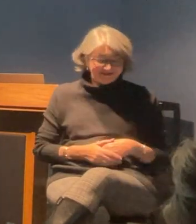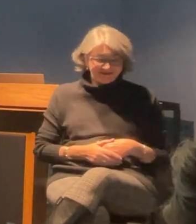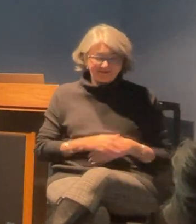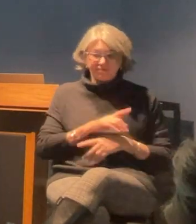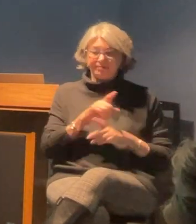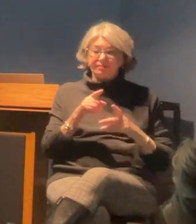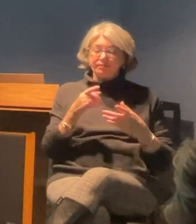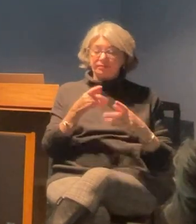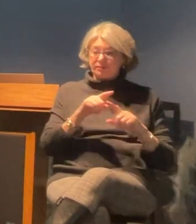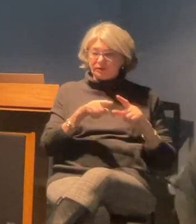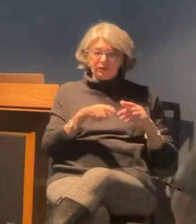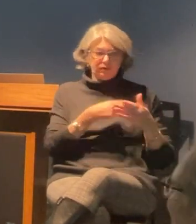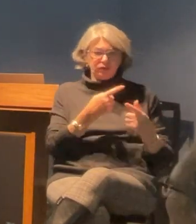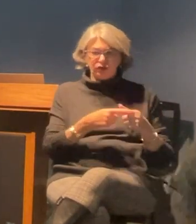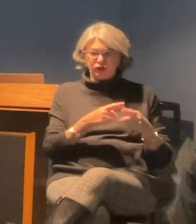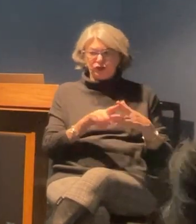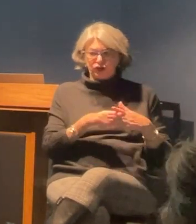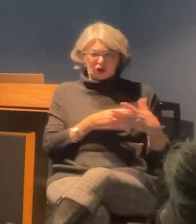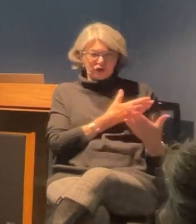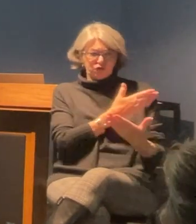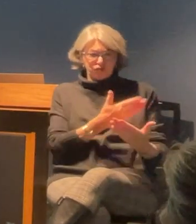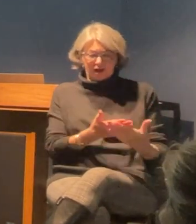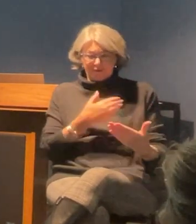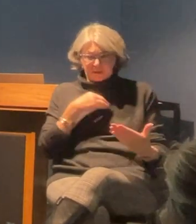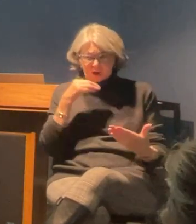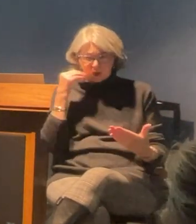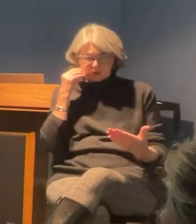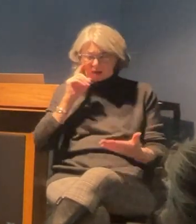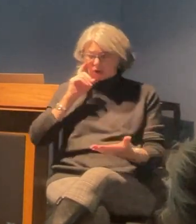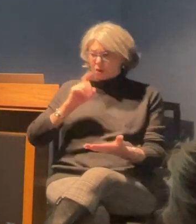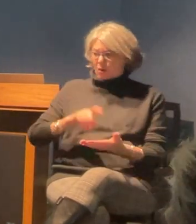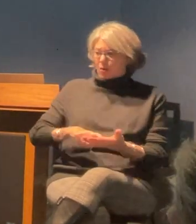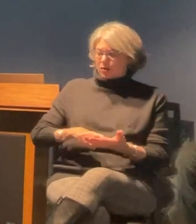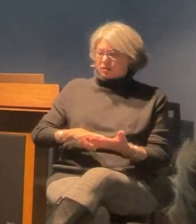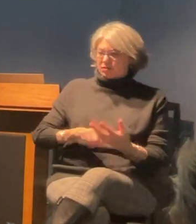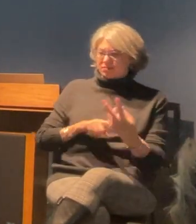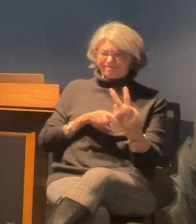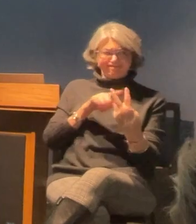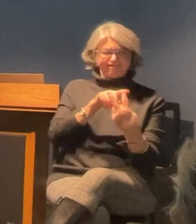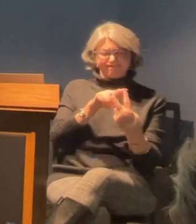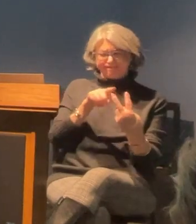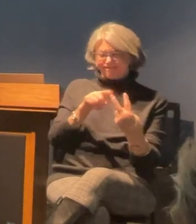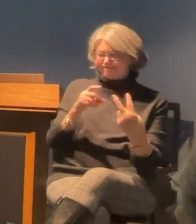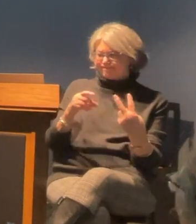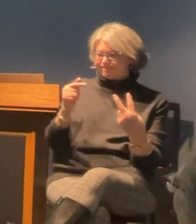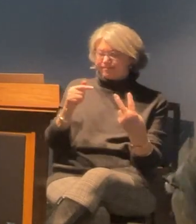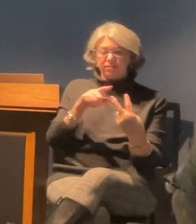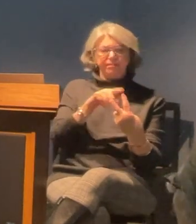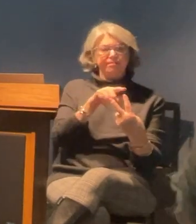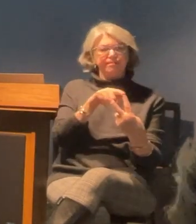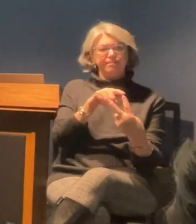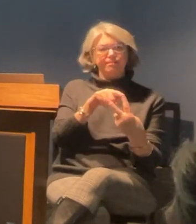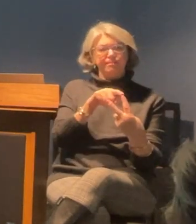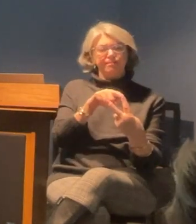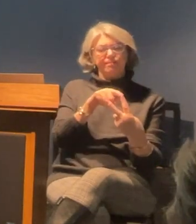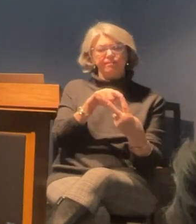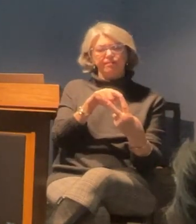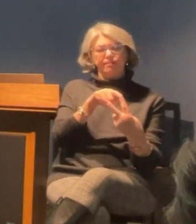when the stuff started to arrive at my house, I noticed two things immediately. The first thing I noticed was